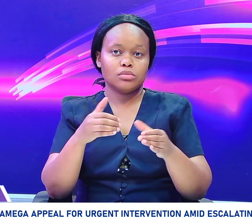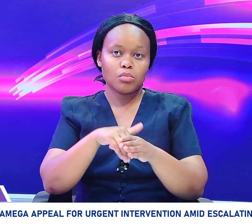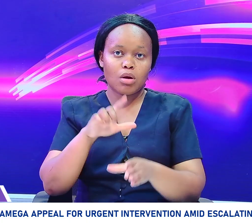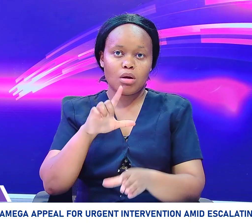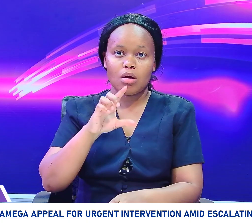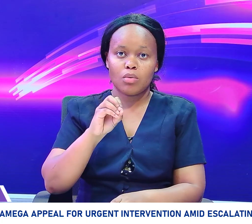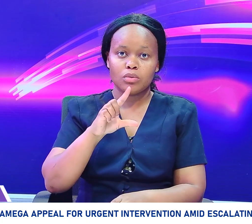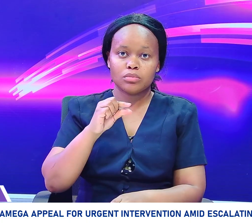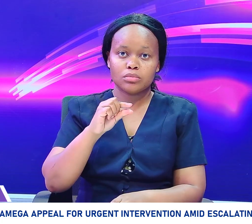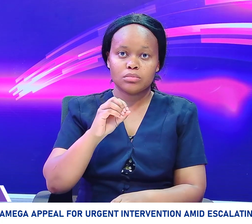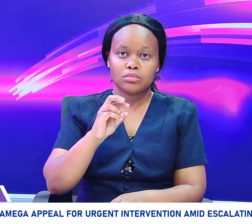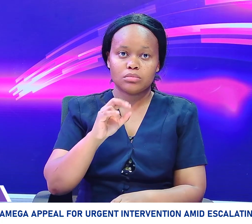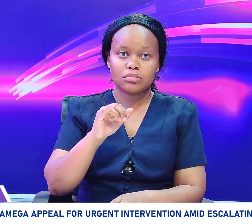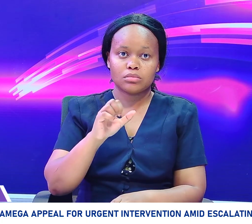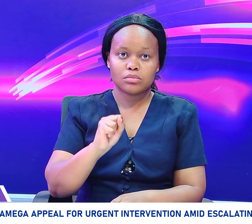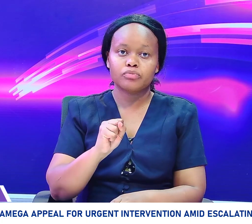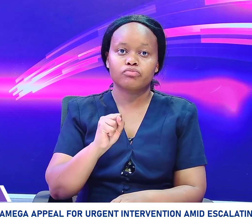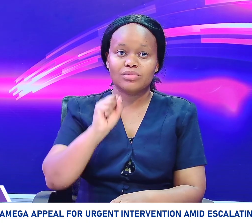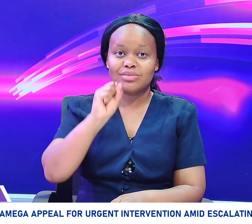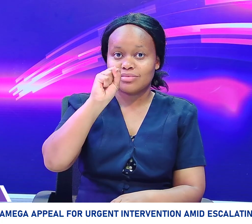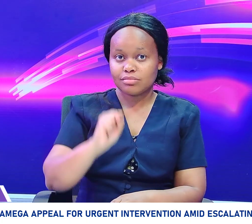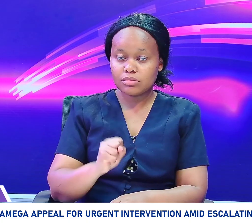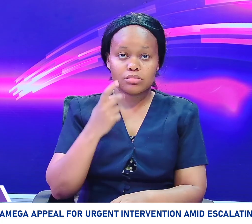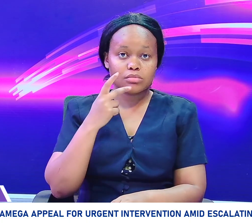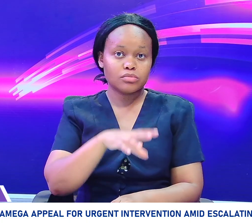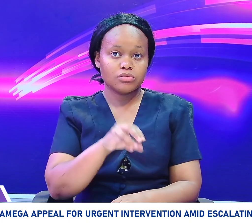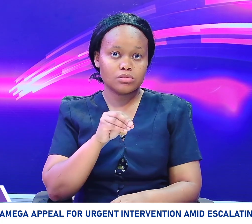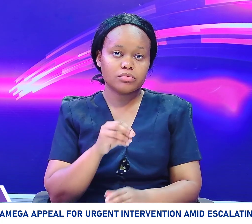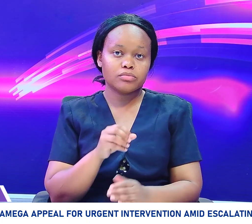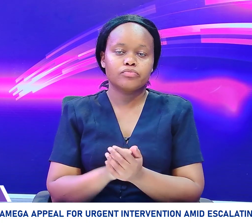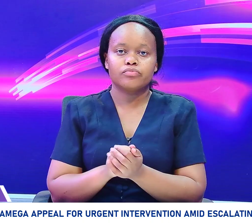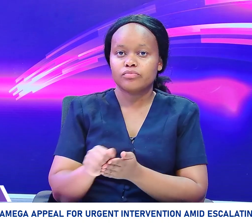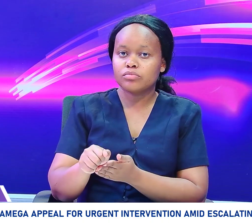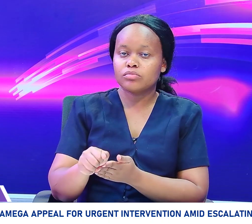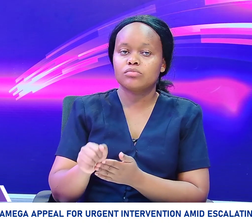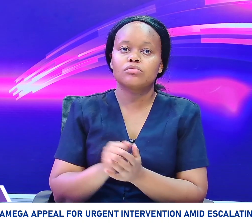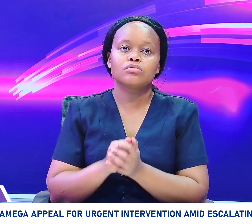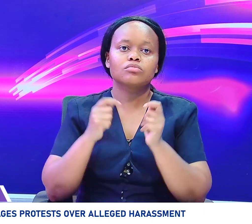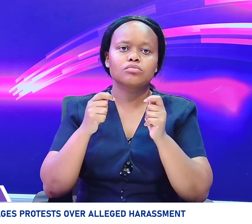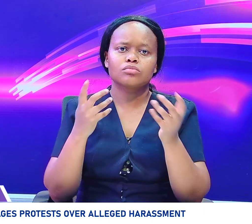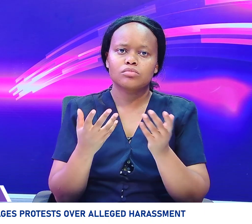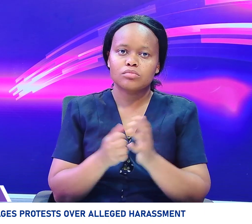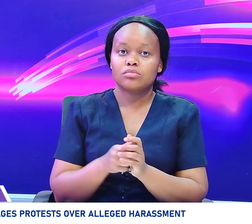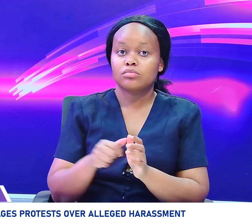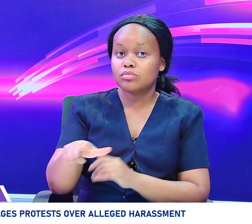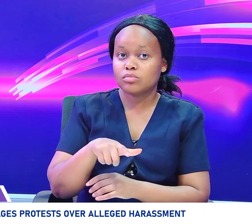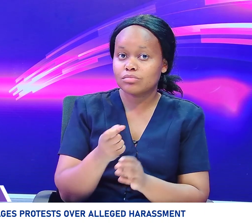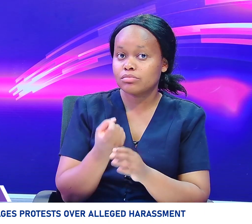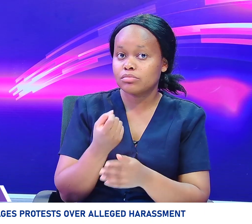Residents of the Moyoi community in Logoren, Transmara South, took to the streets to